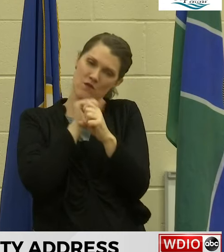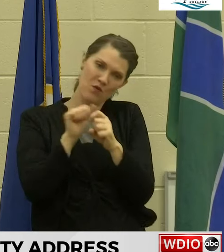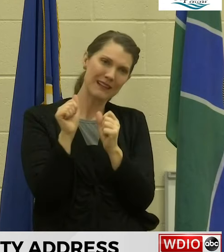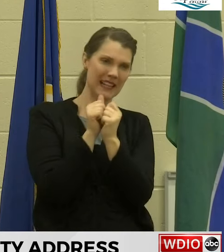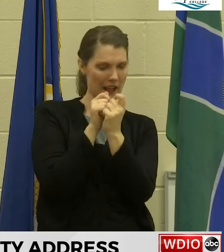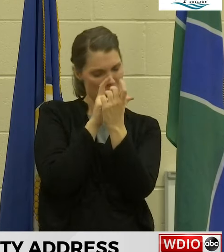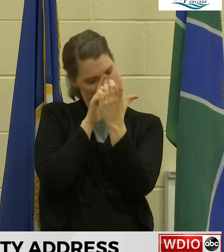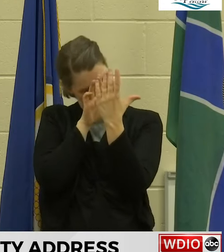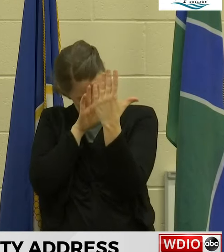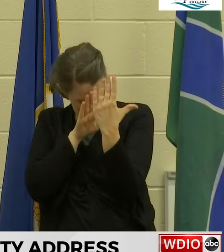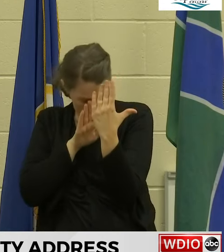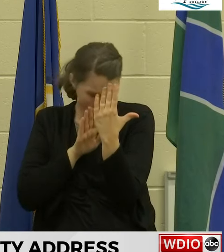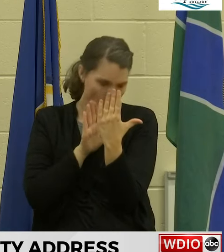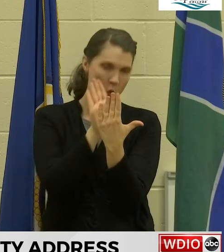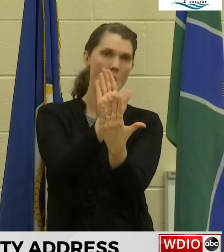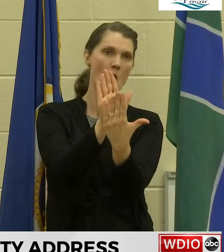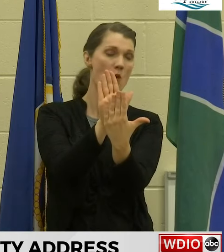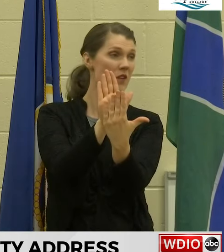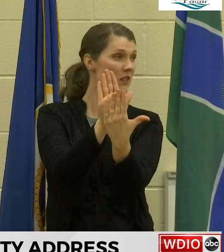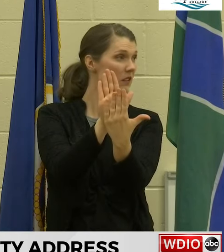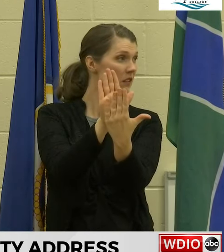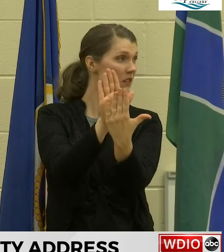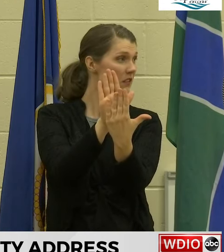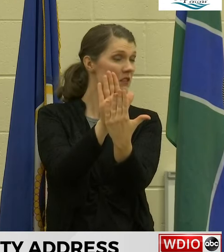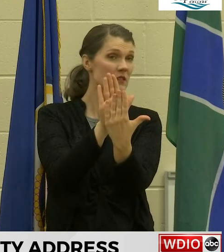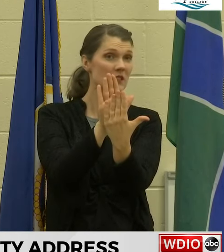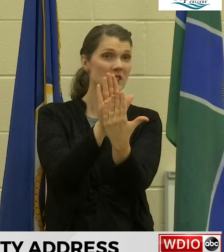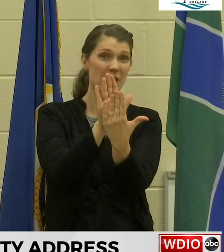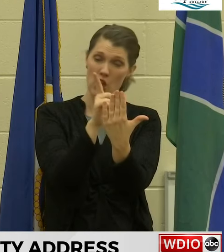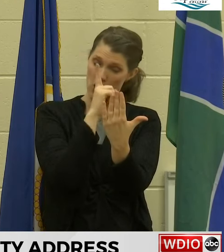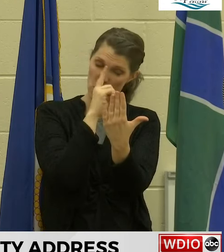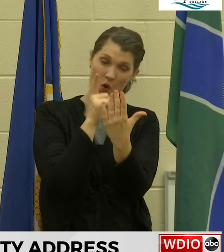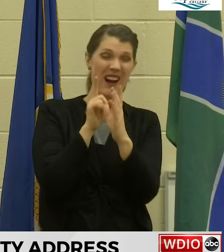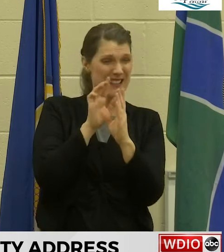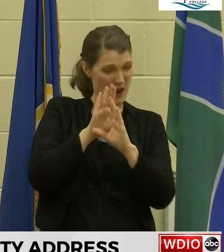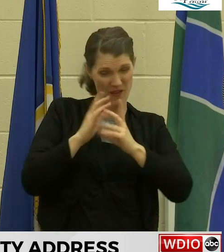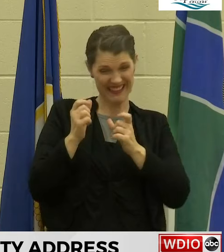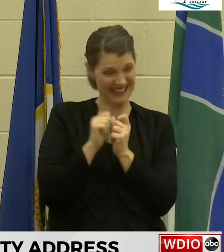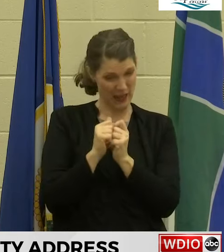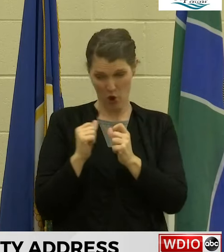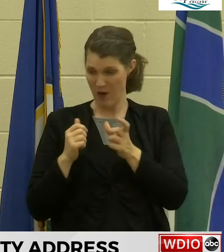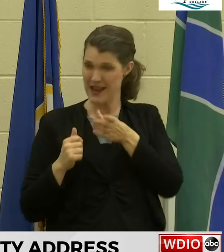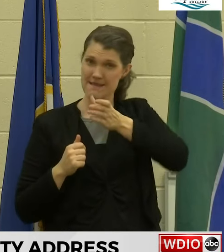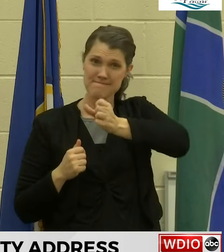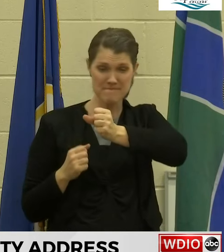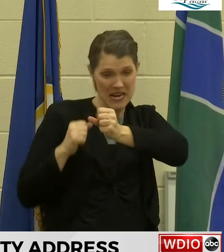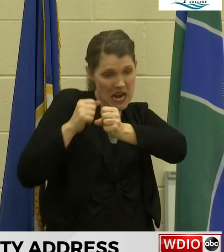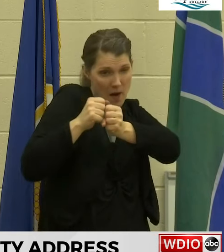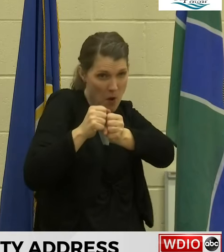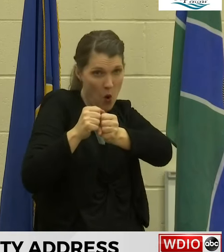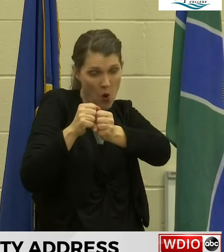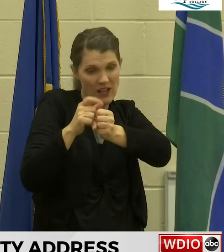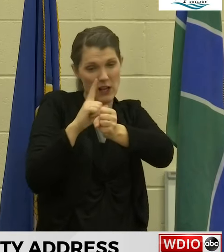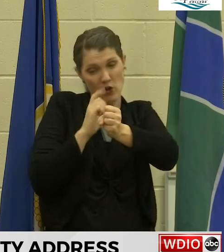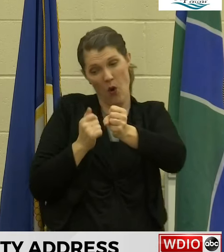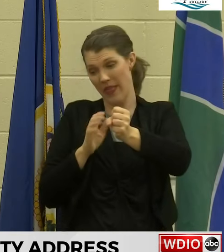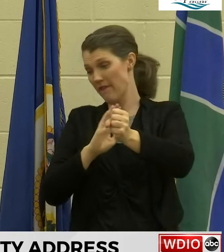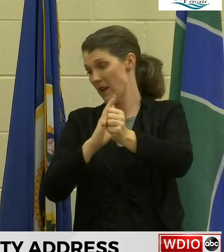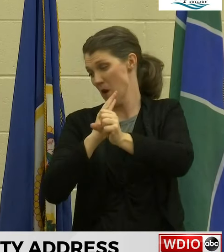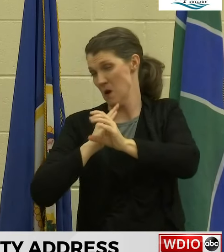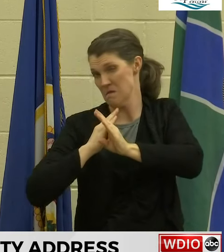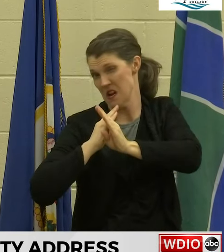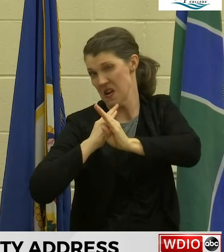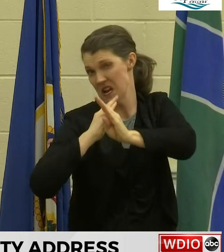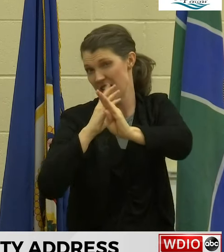to withstand it. You take your turn leading into it, you take your turn blocking it from others, and you